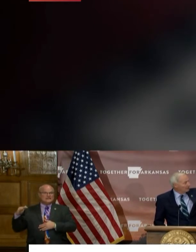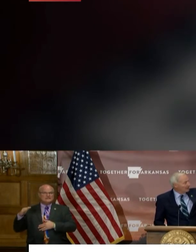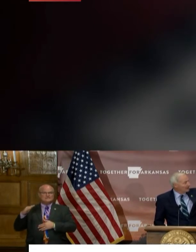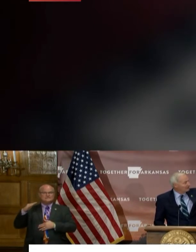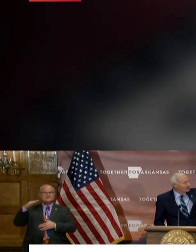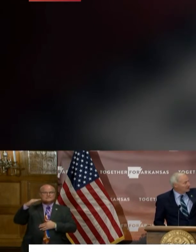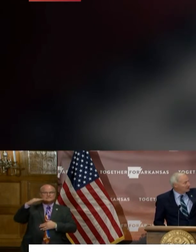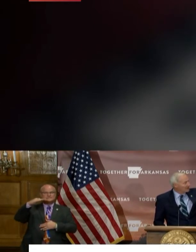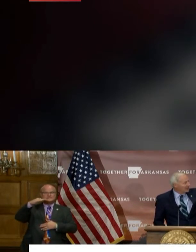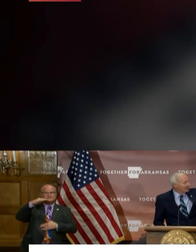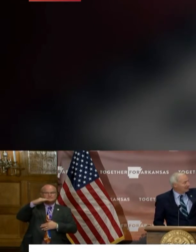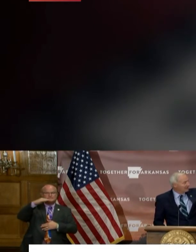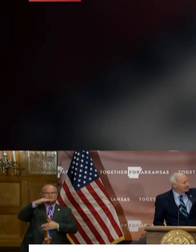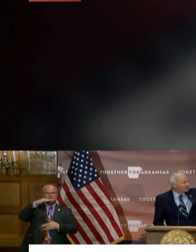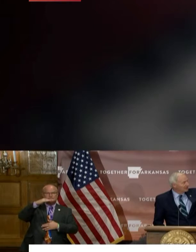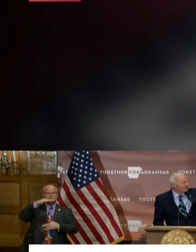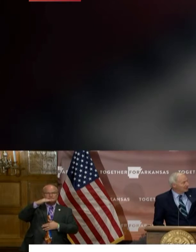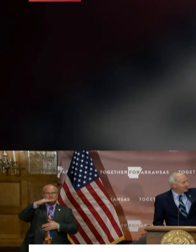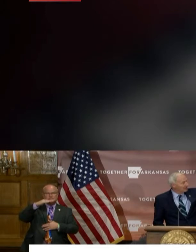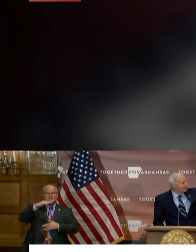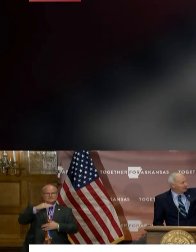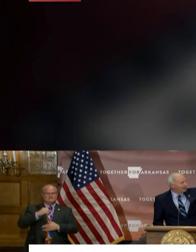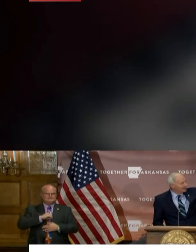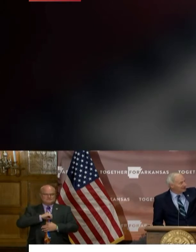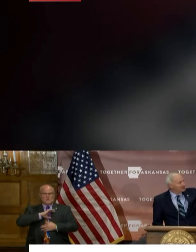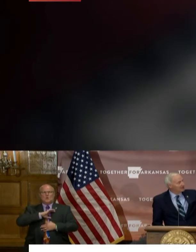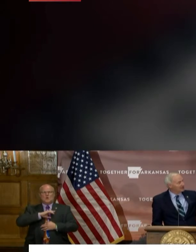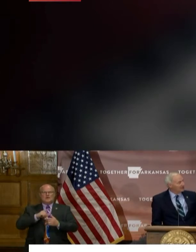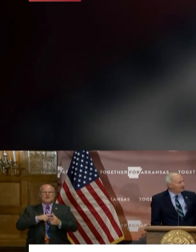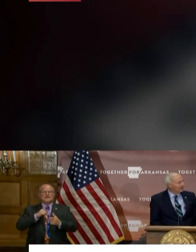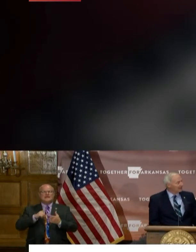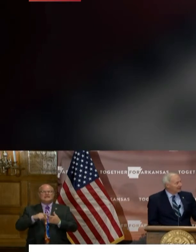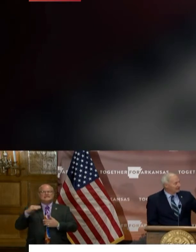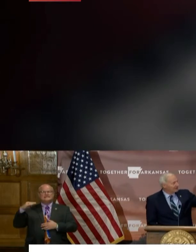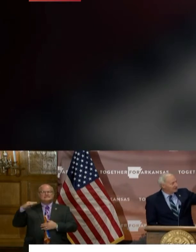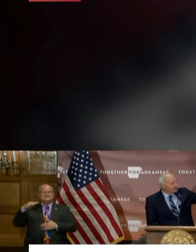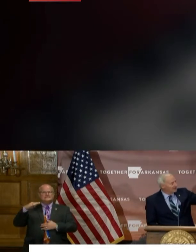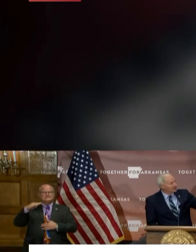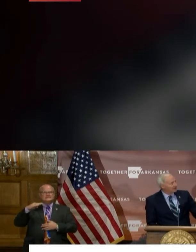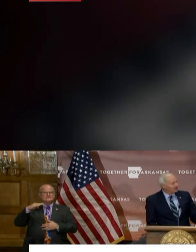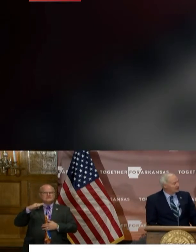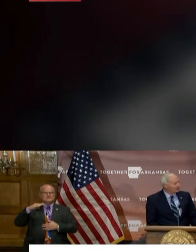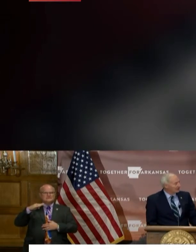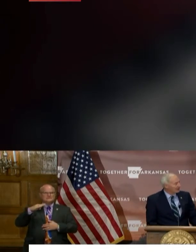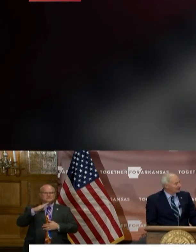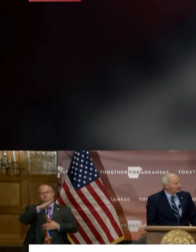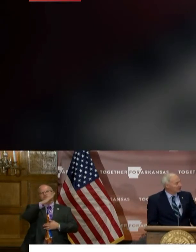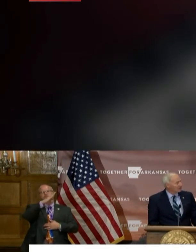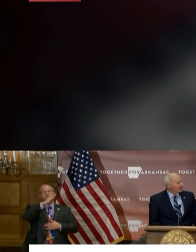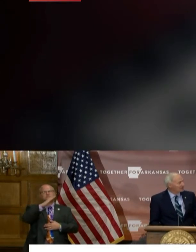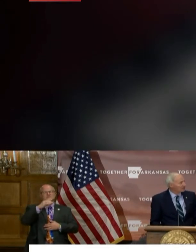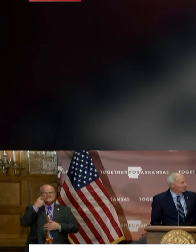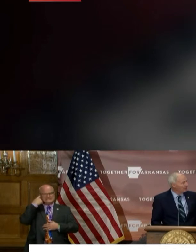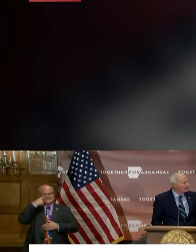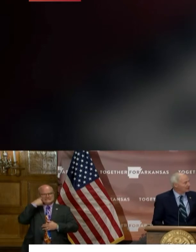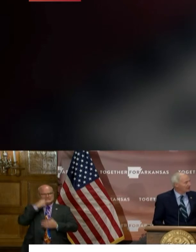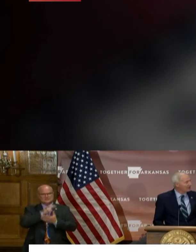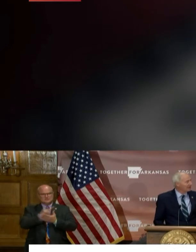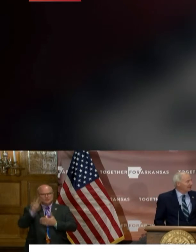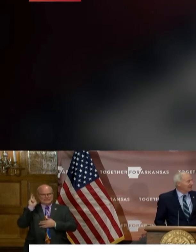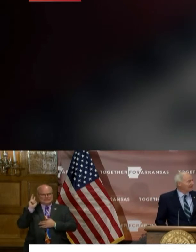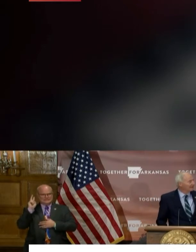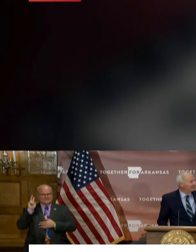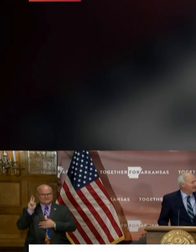where we were flat for some time. They gave us encouragement, and then we've had this, as the White House says, this escalation of cases over the last 2